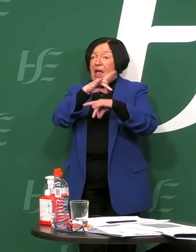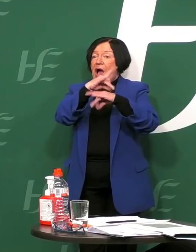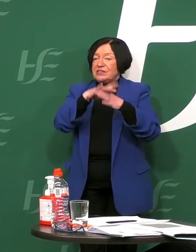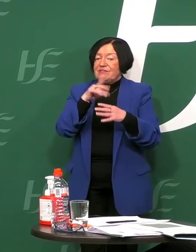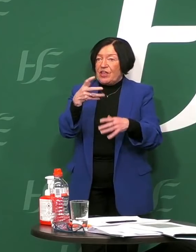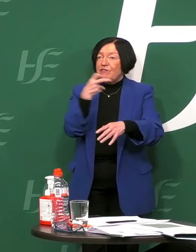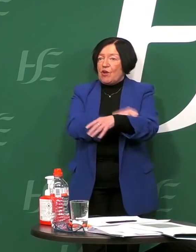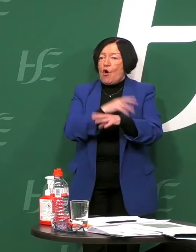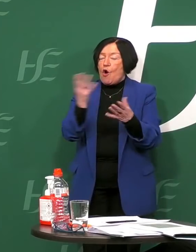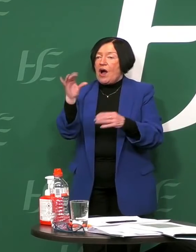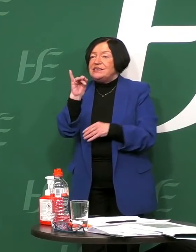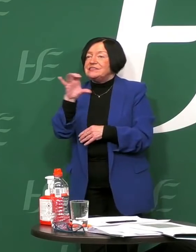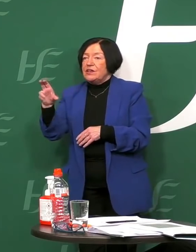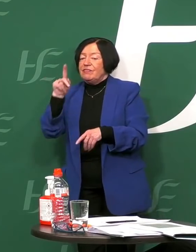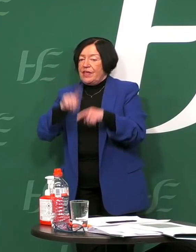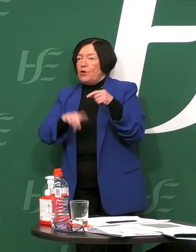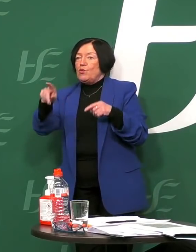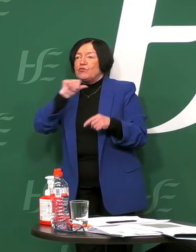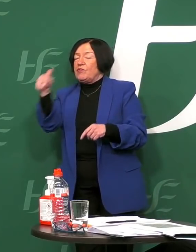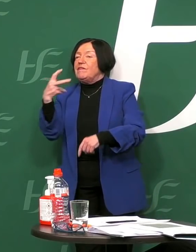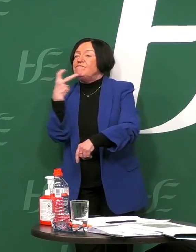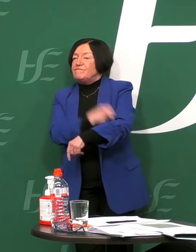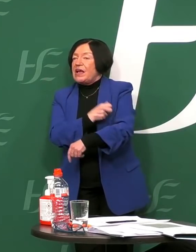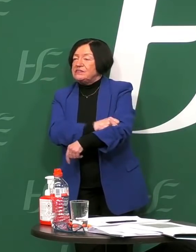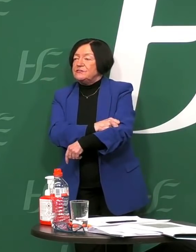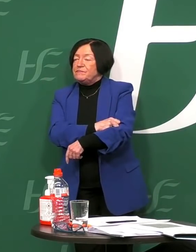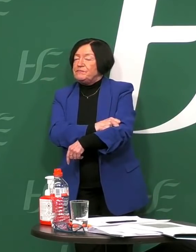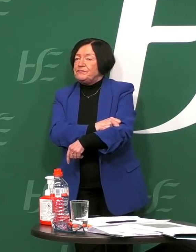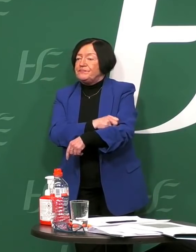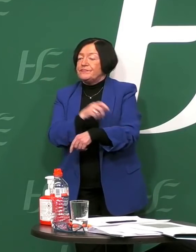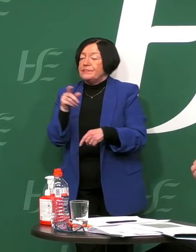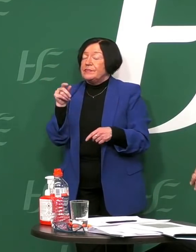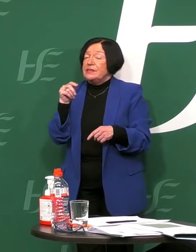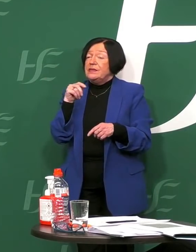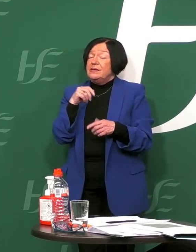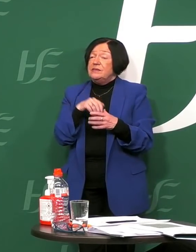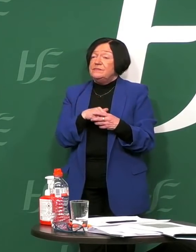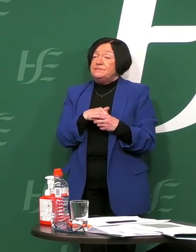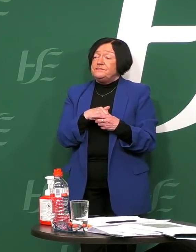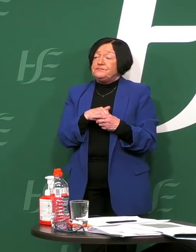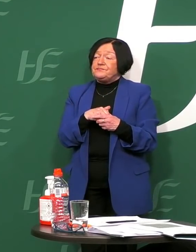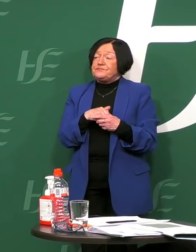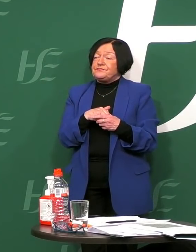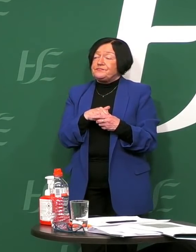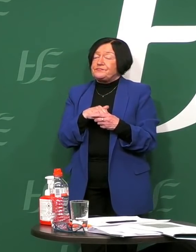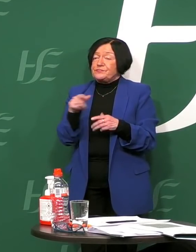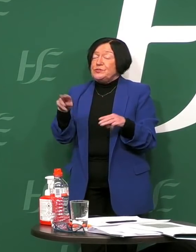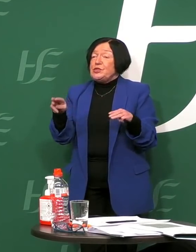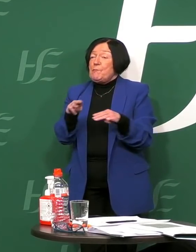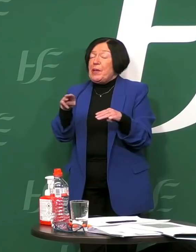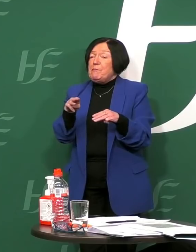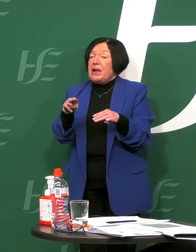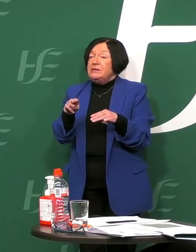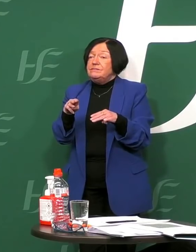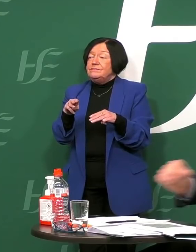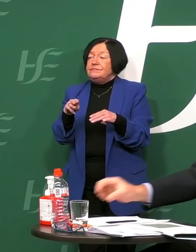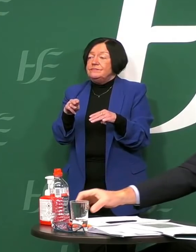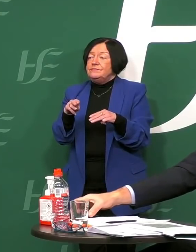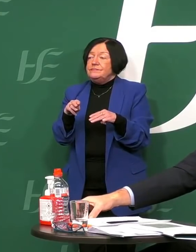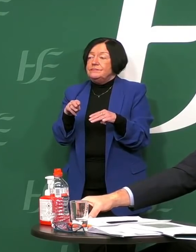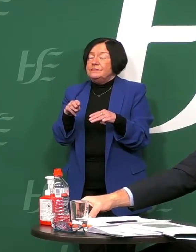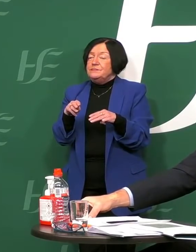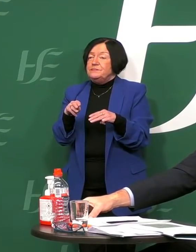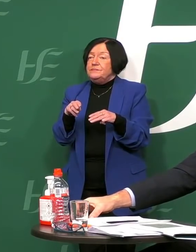go into ICU than unvaccinated individuals. I quoted earlier that despite that people who have